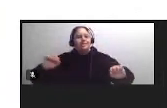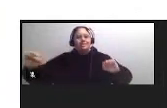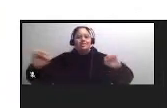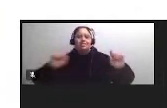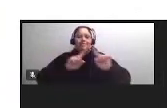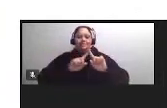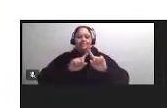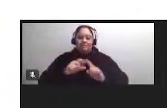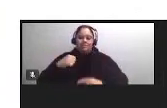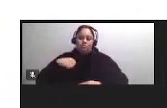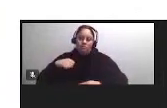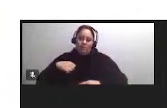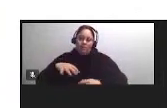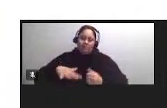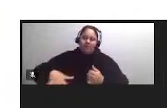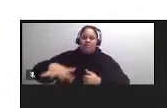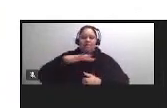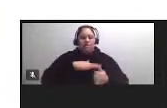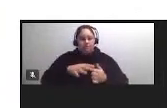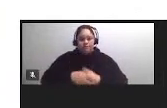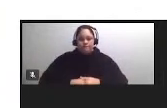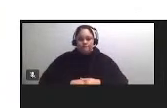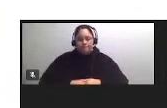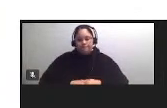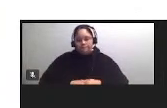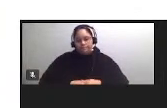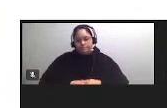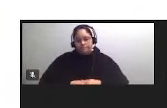their geographical areas.